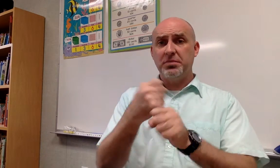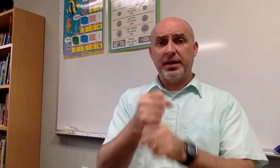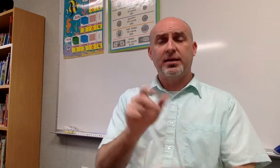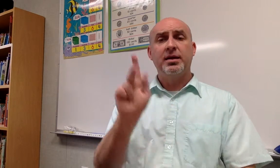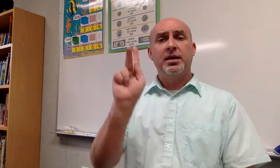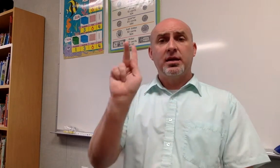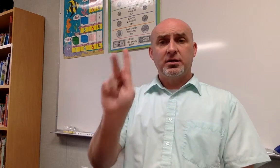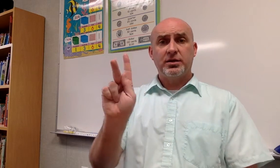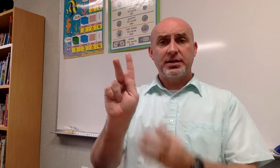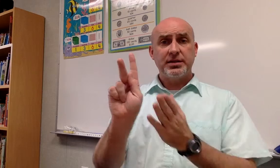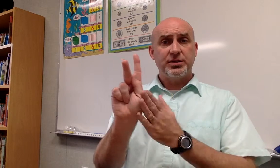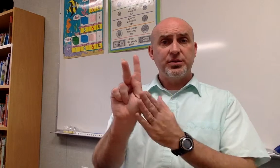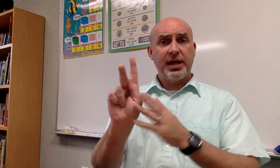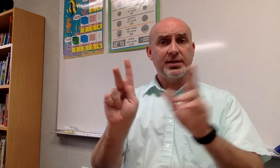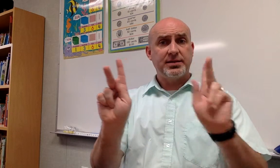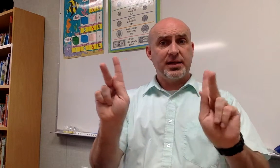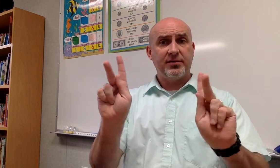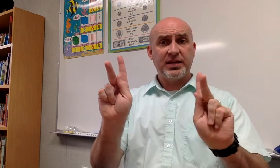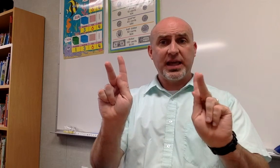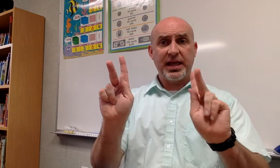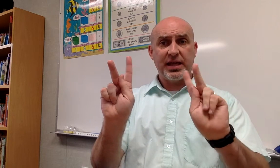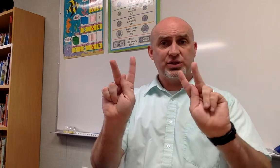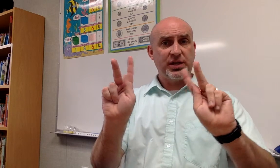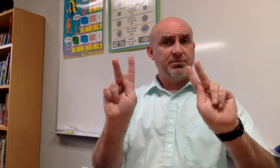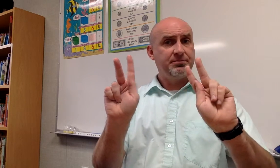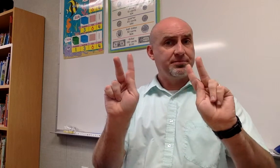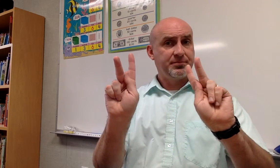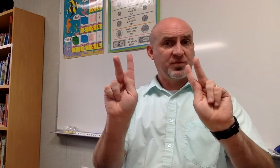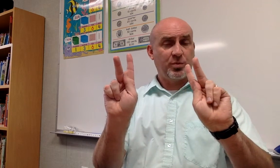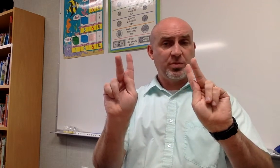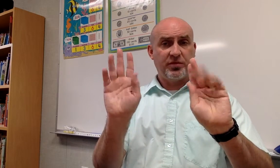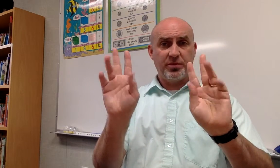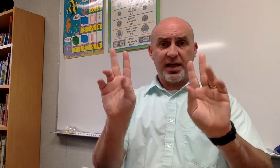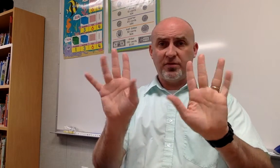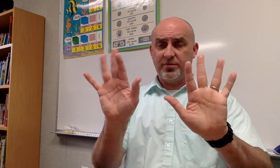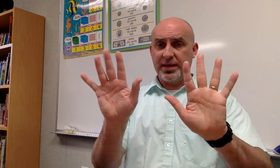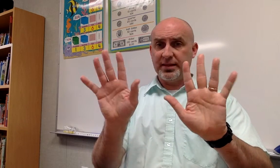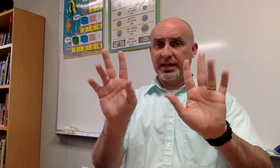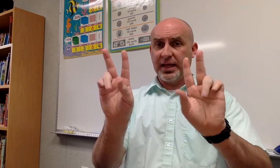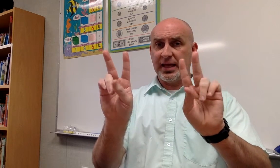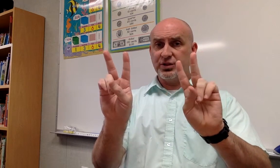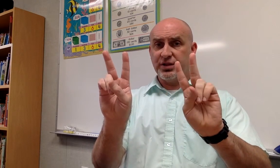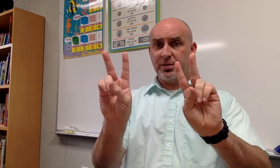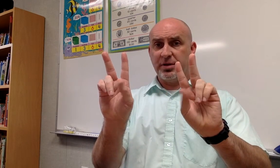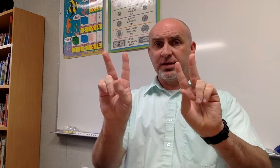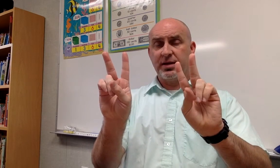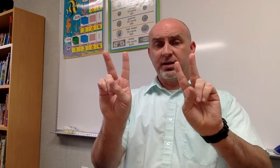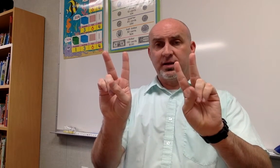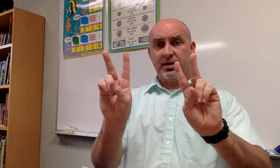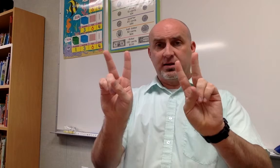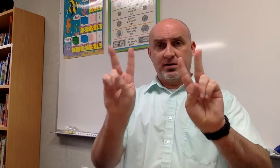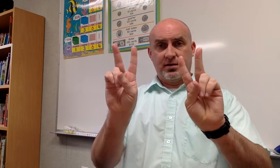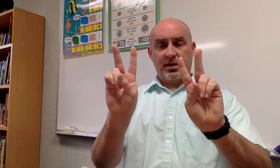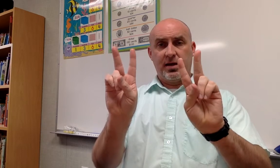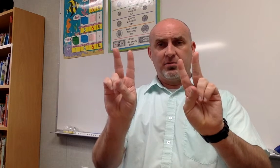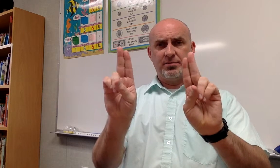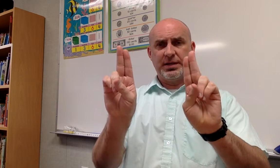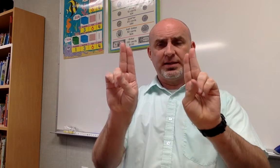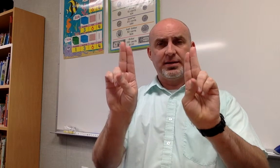make. You're going to need 2 hands that have the K hand shape. If you remember from the alphabet, the K hand shape. The